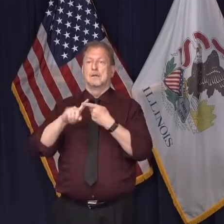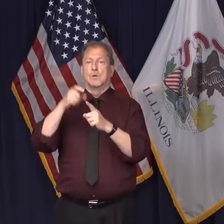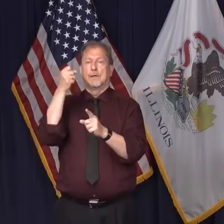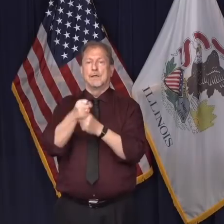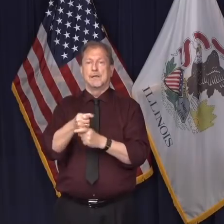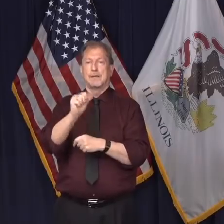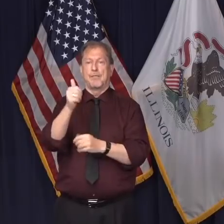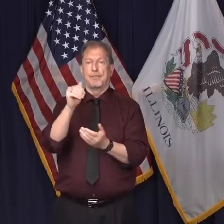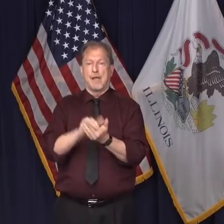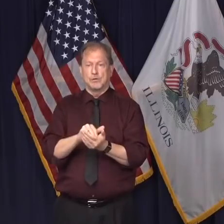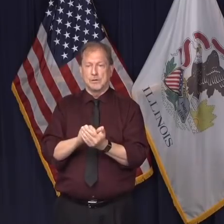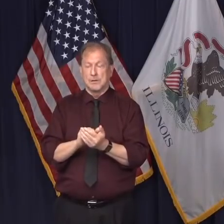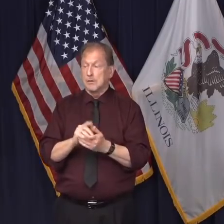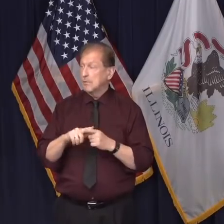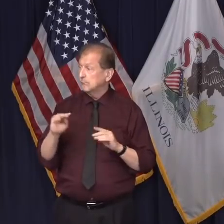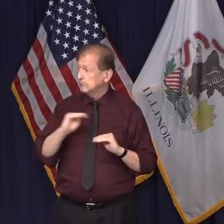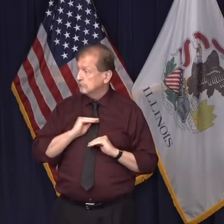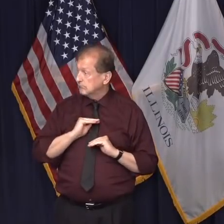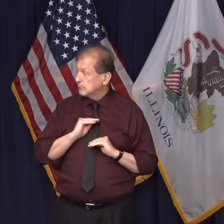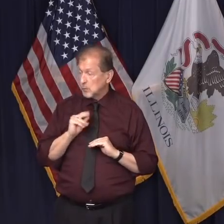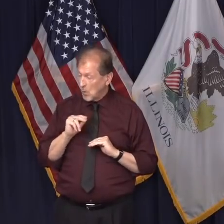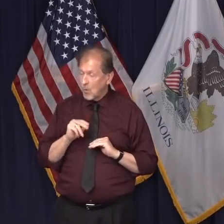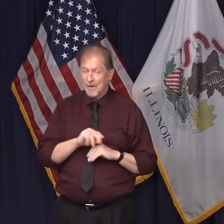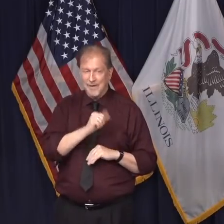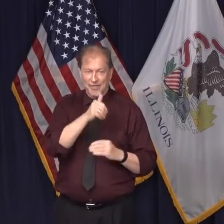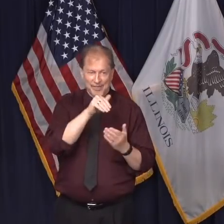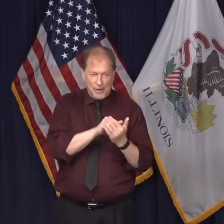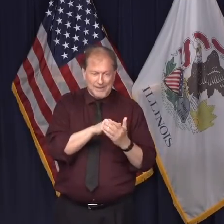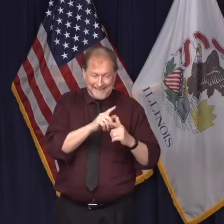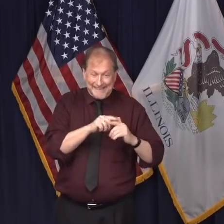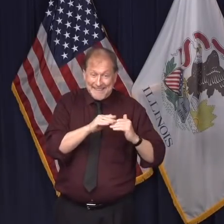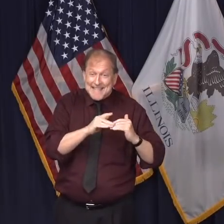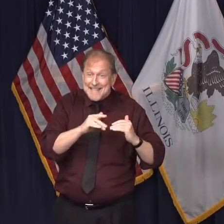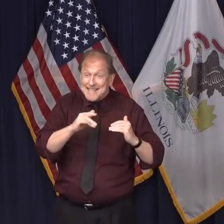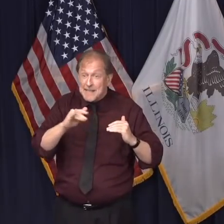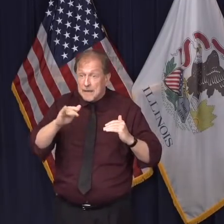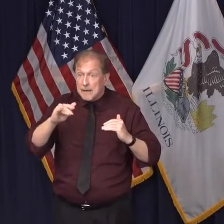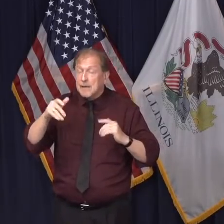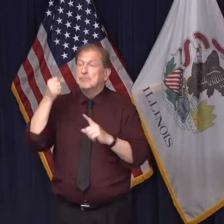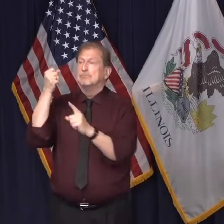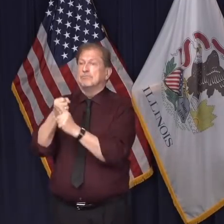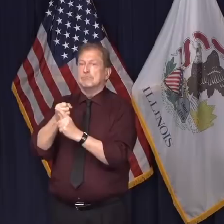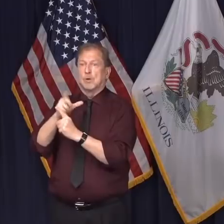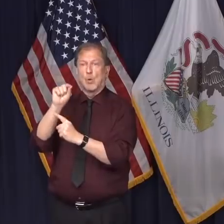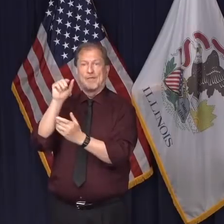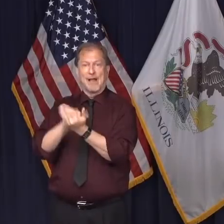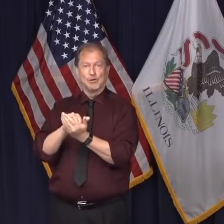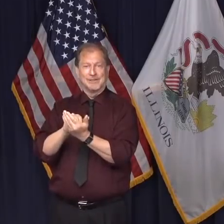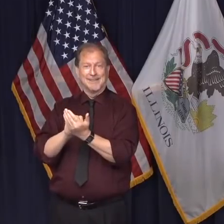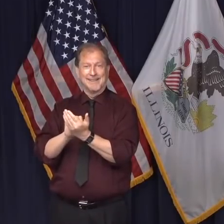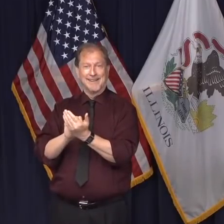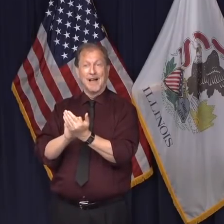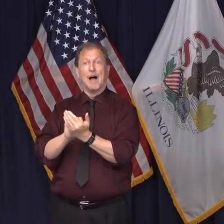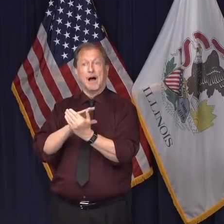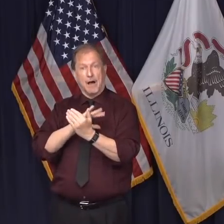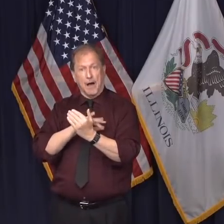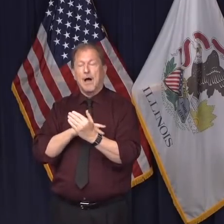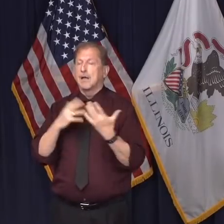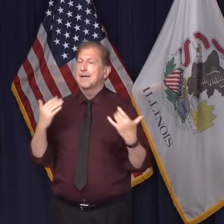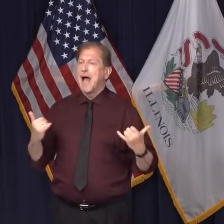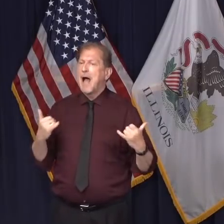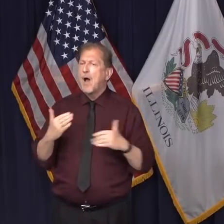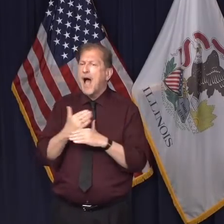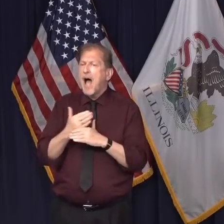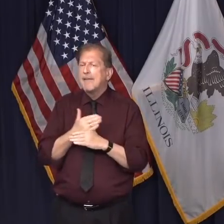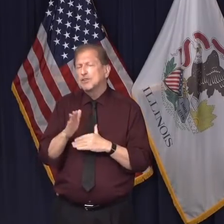that 10,000 number, but we moved pretty quickly from 10,000 to 20,000. We're averaging now about 23,000 a day, but